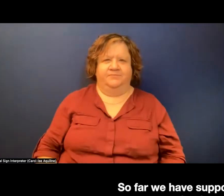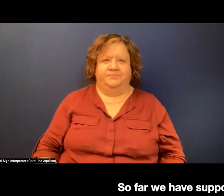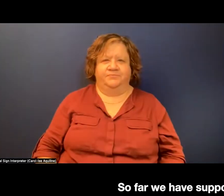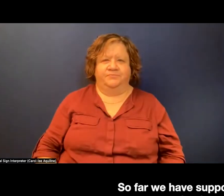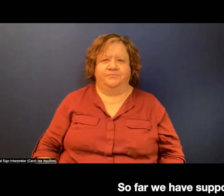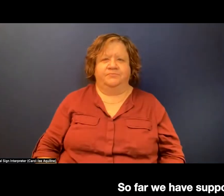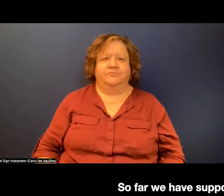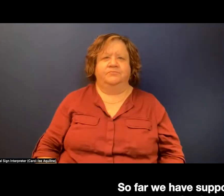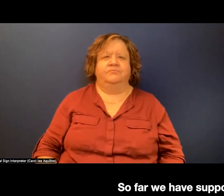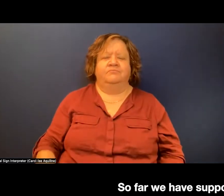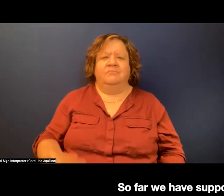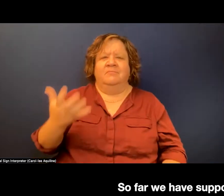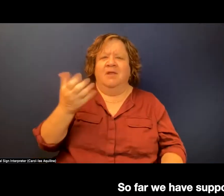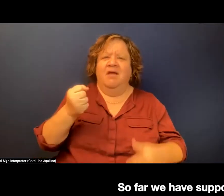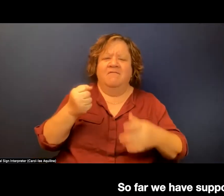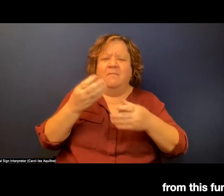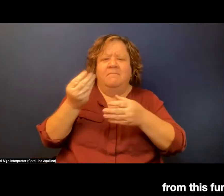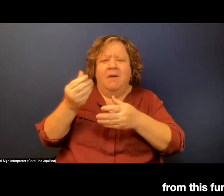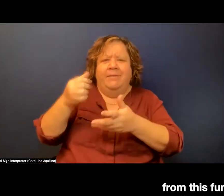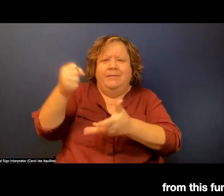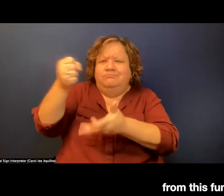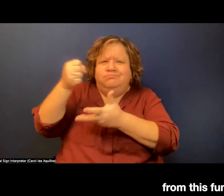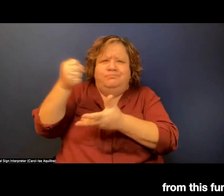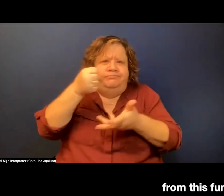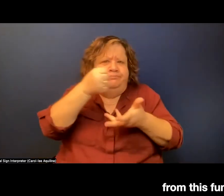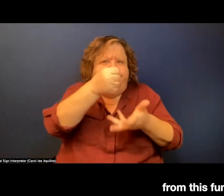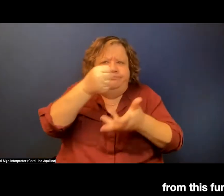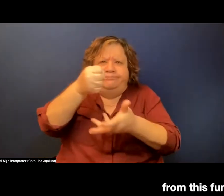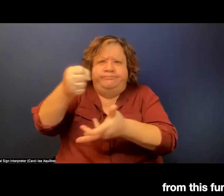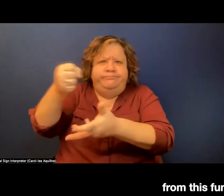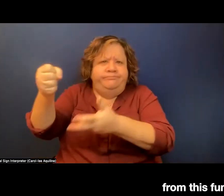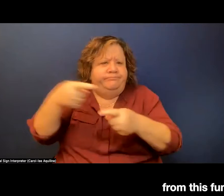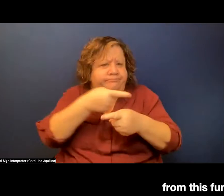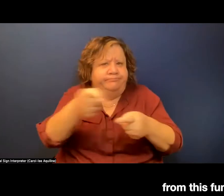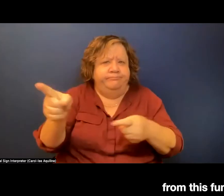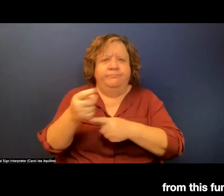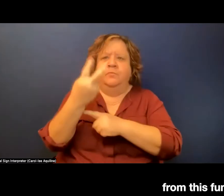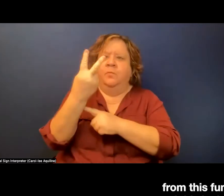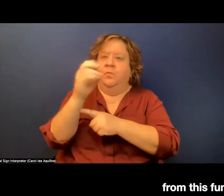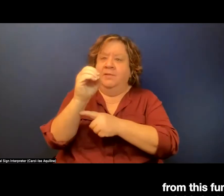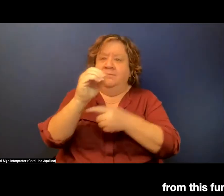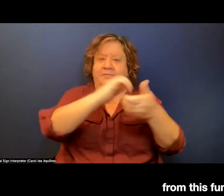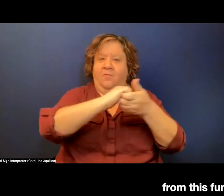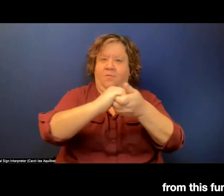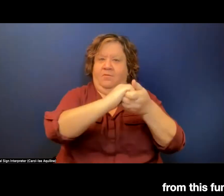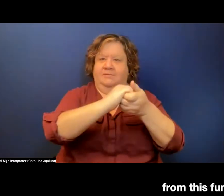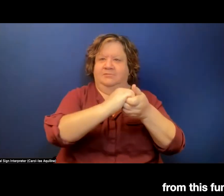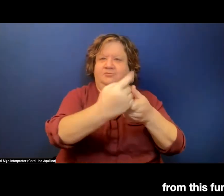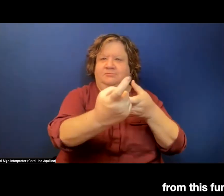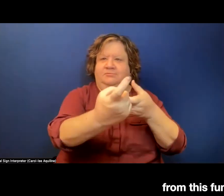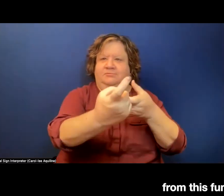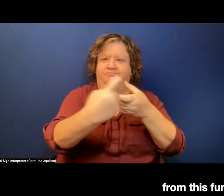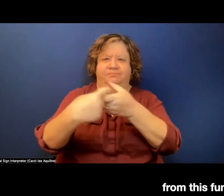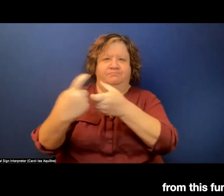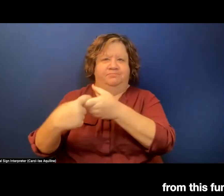So far, we have supported 20 organizations that have benefited from this funding stream. And this includes